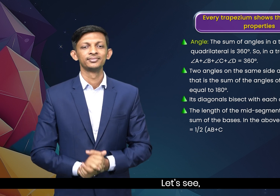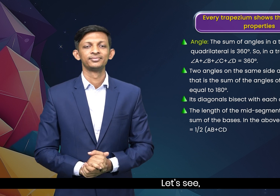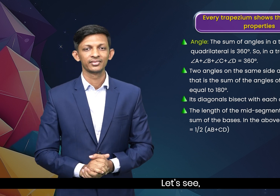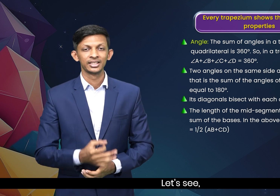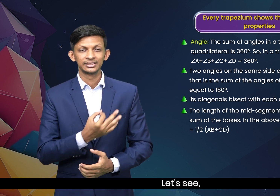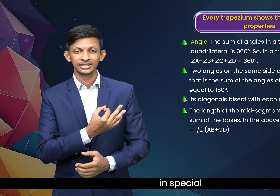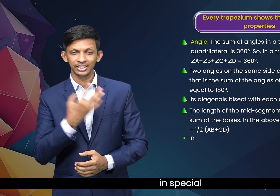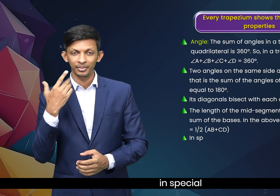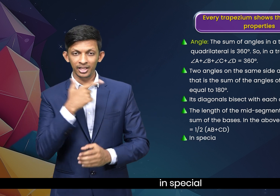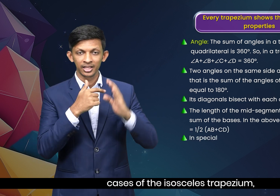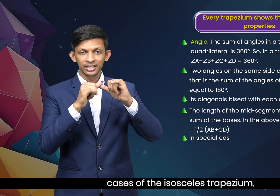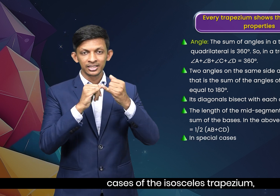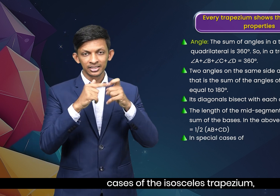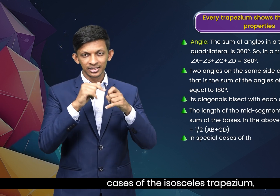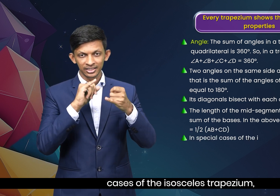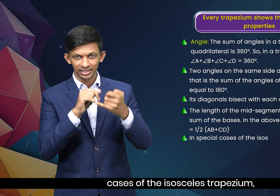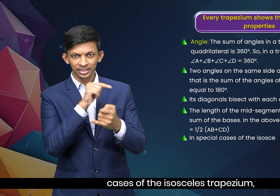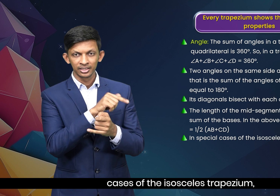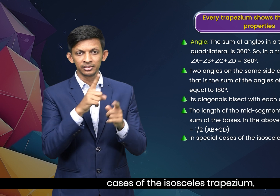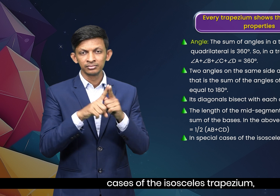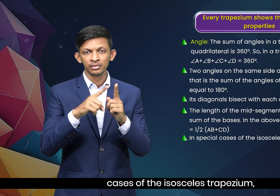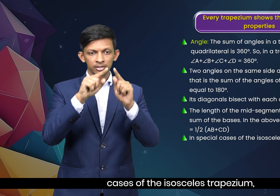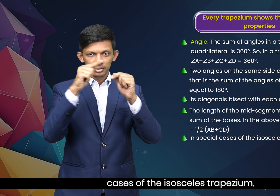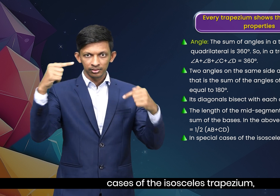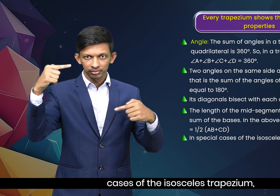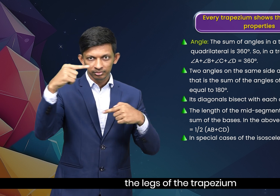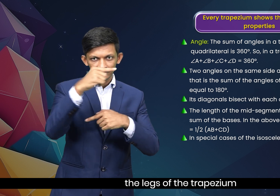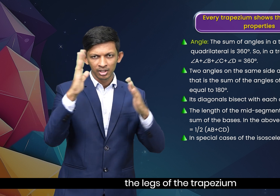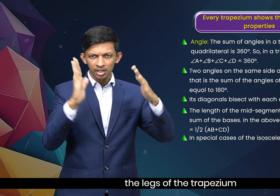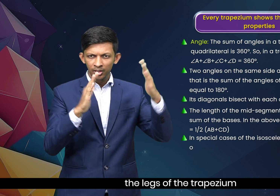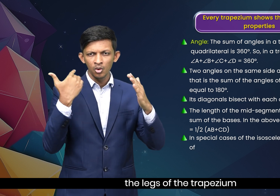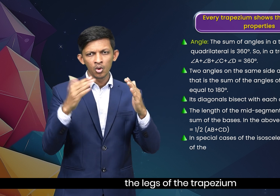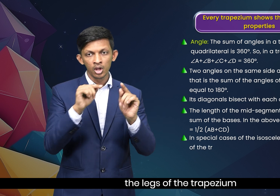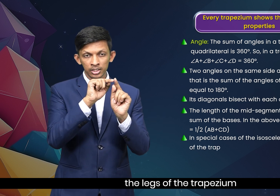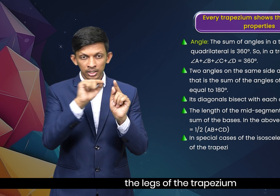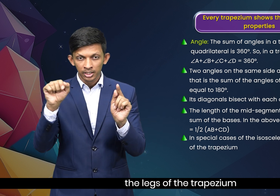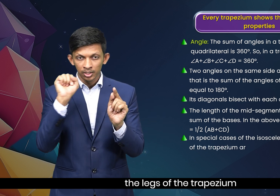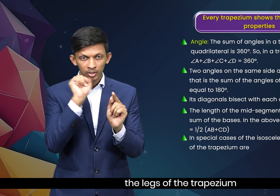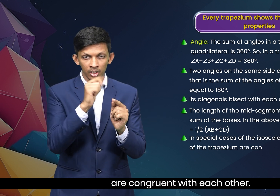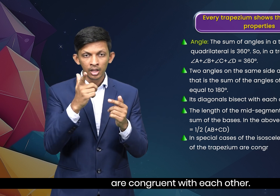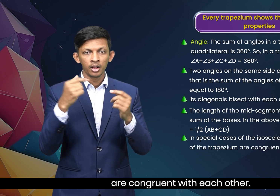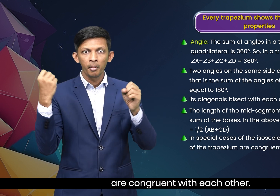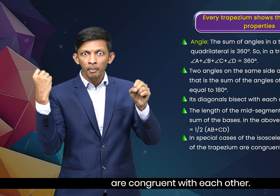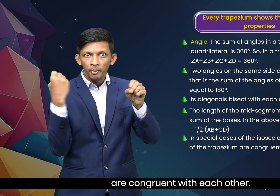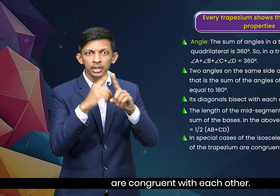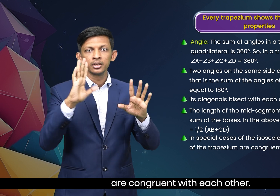CD. In special cases of the isosceles trapezium, the legs of the trapezium are congruent with each